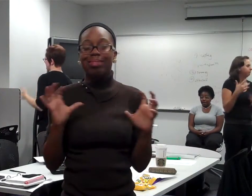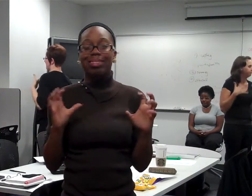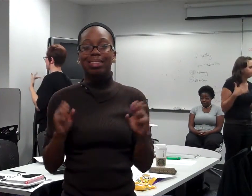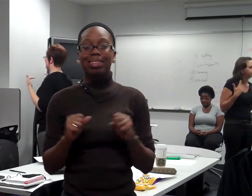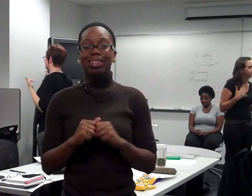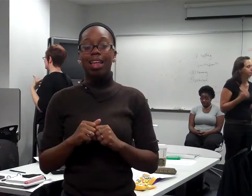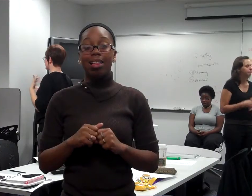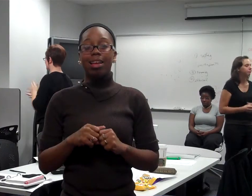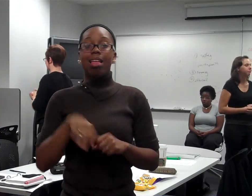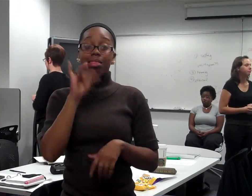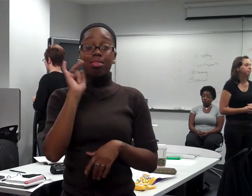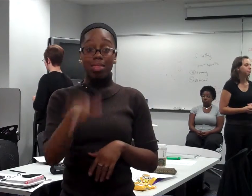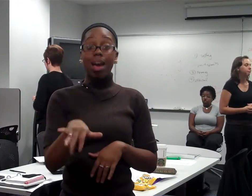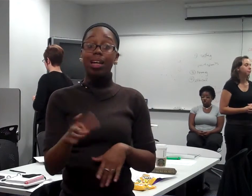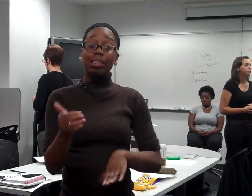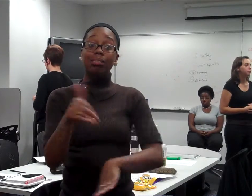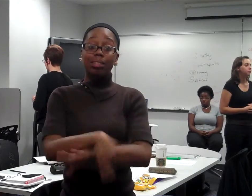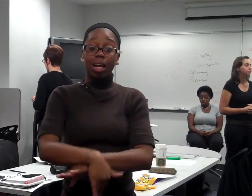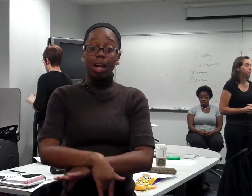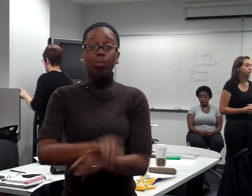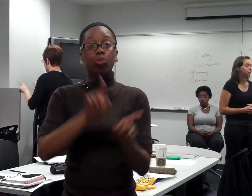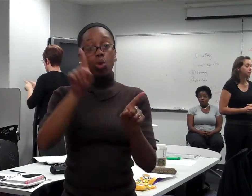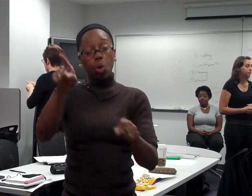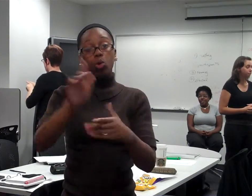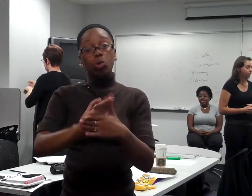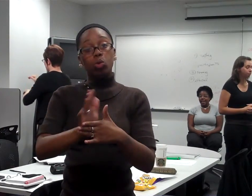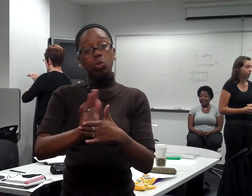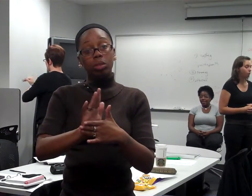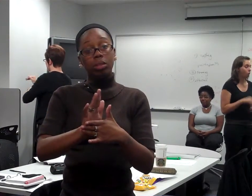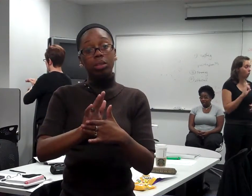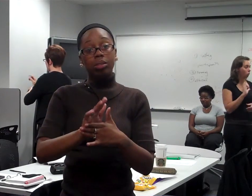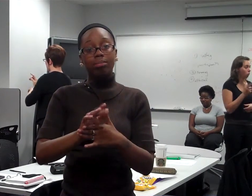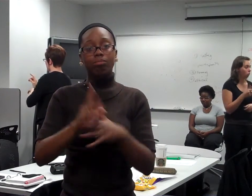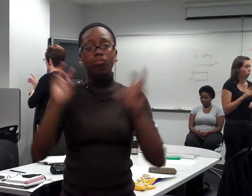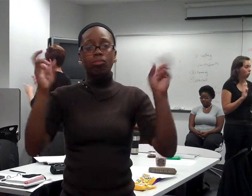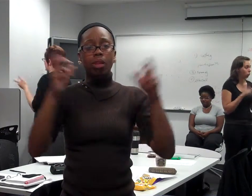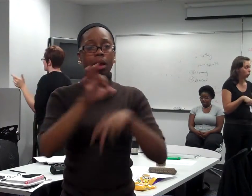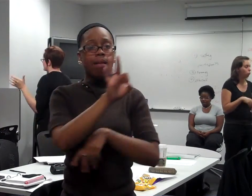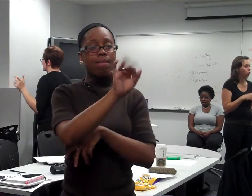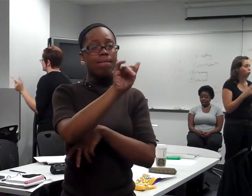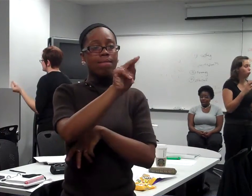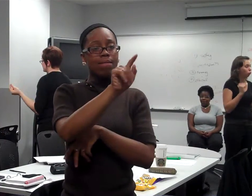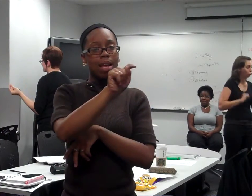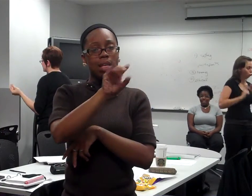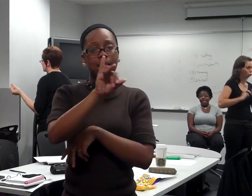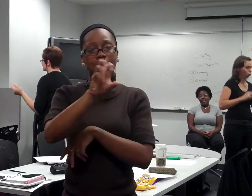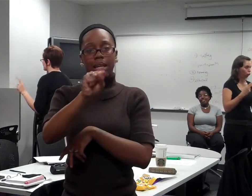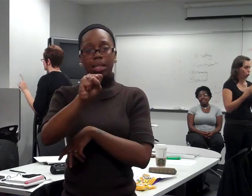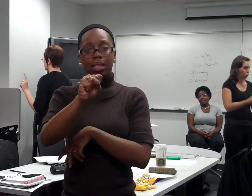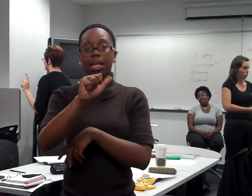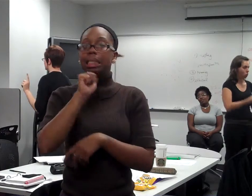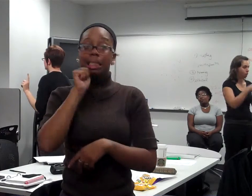night, we went to a show called Fantasmic. Not fantastic,